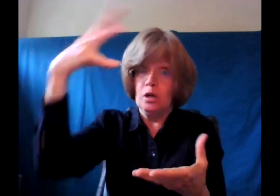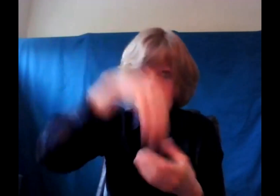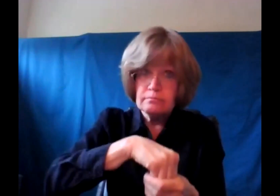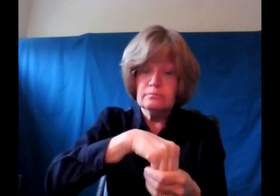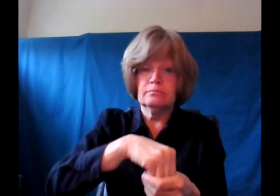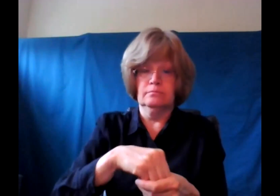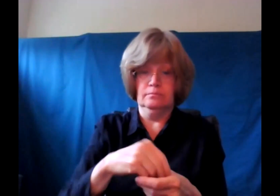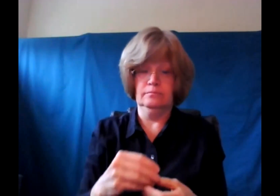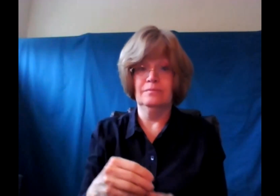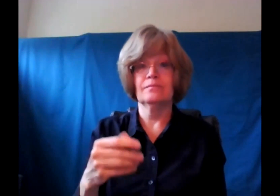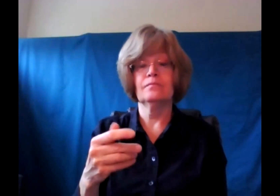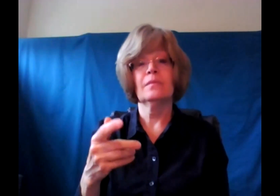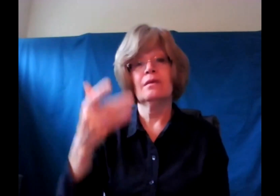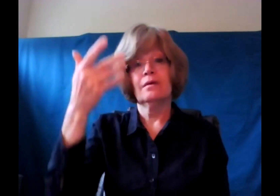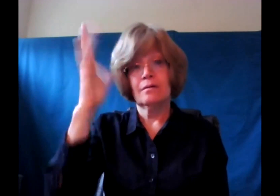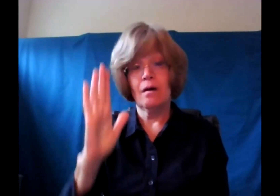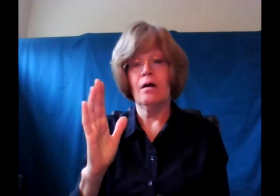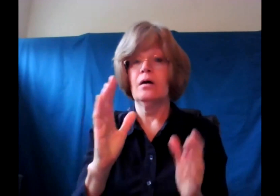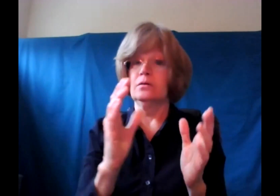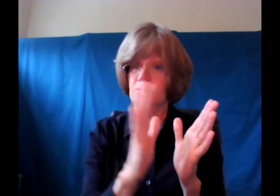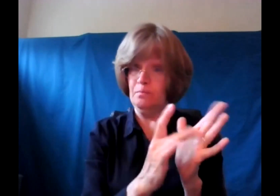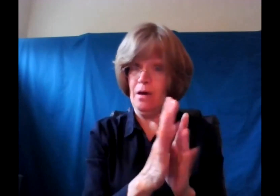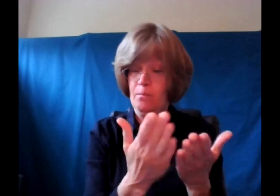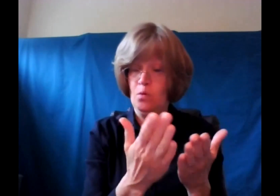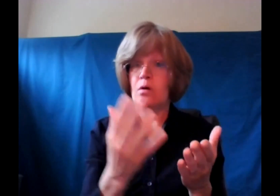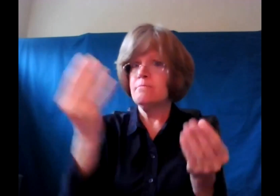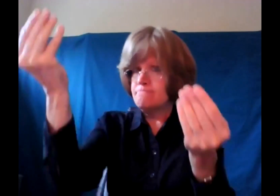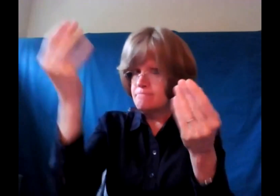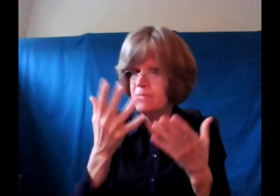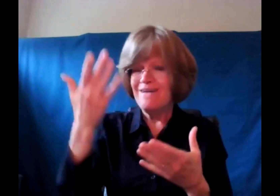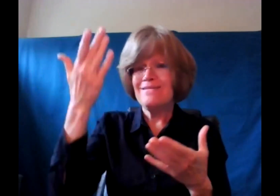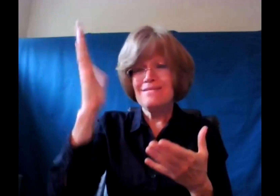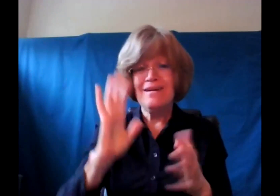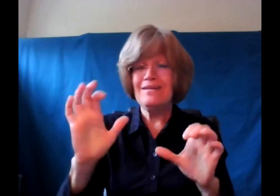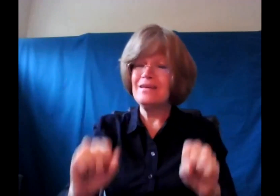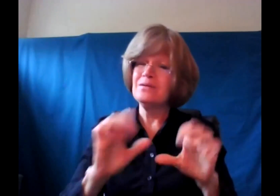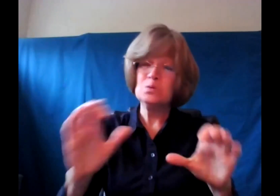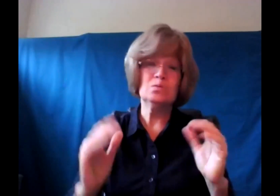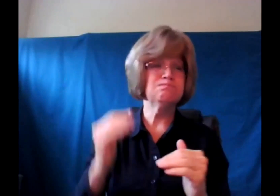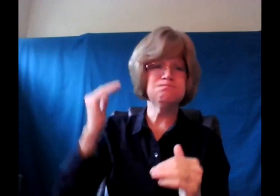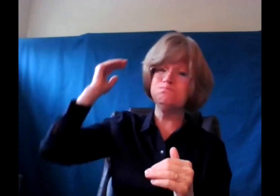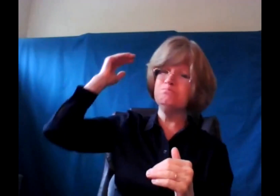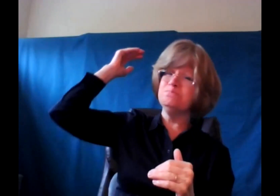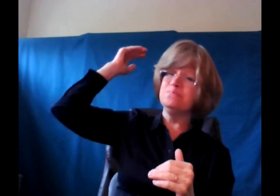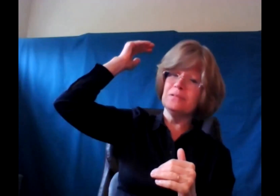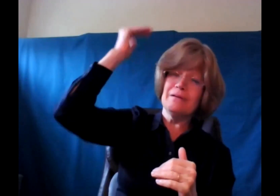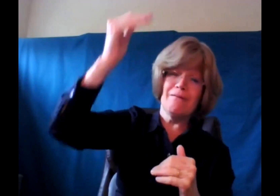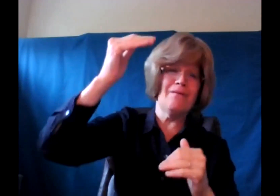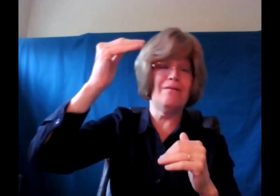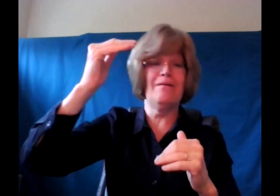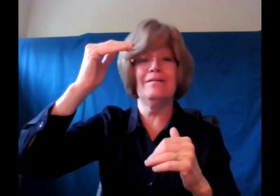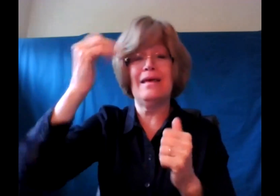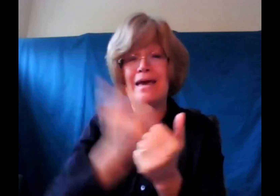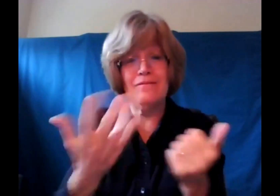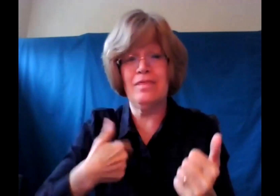know that God can do exceedingly, abundantly beyond all